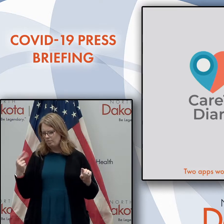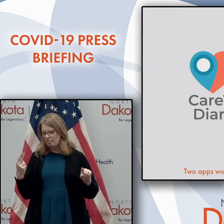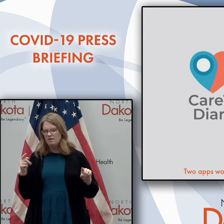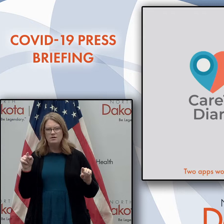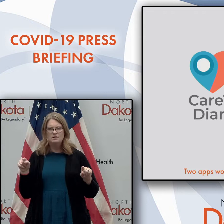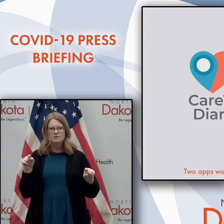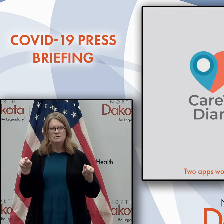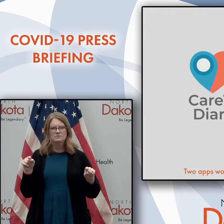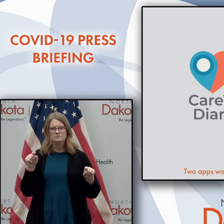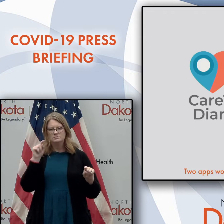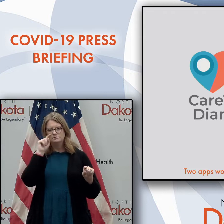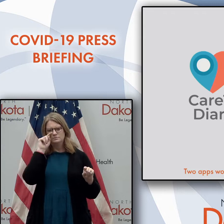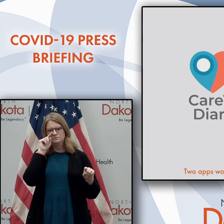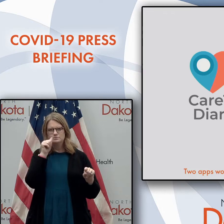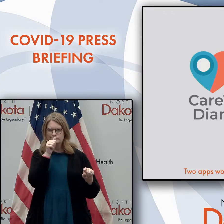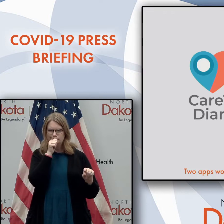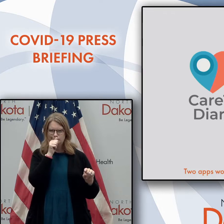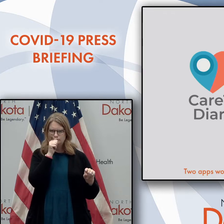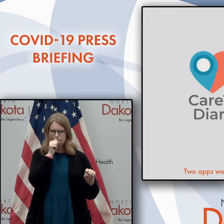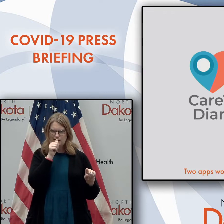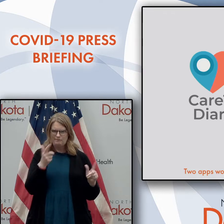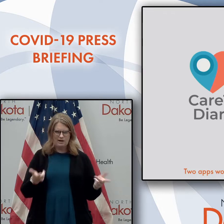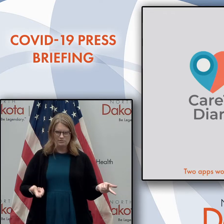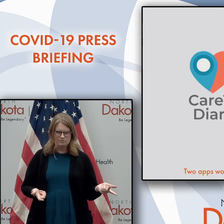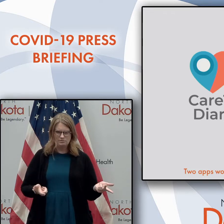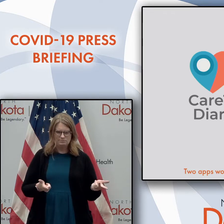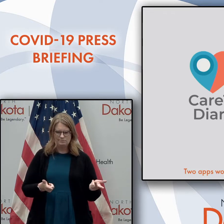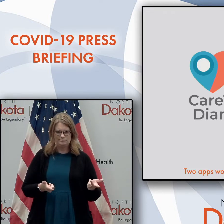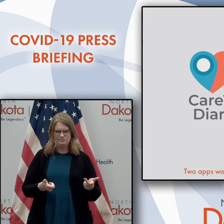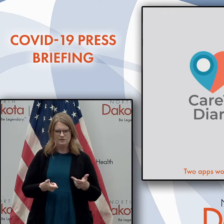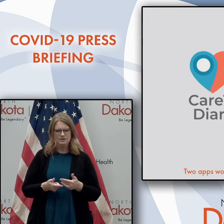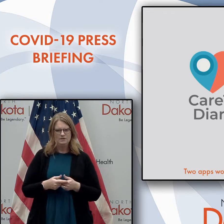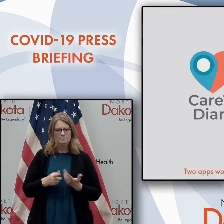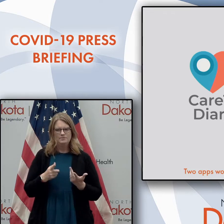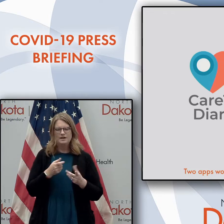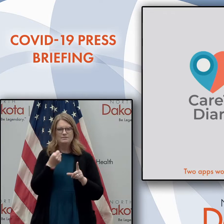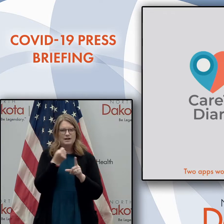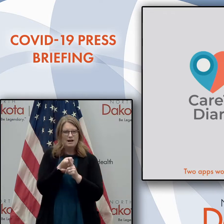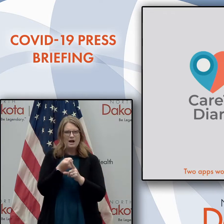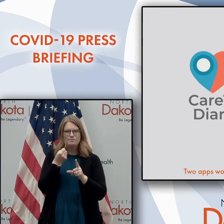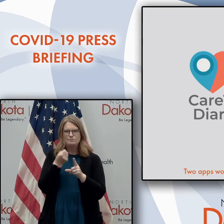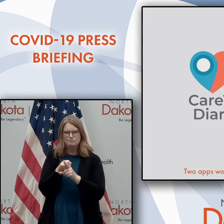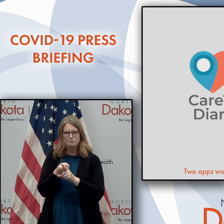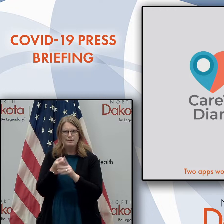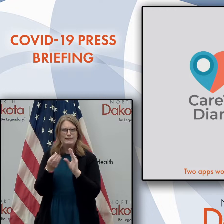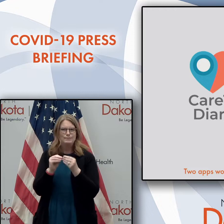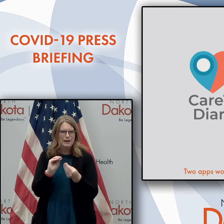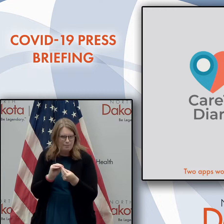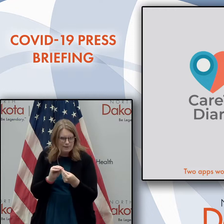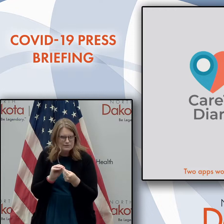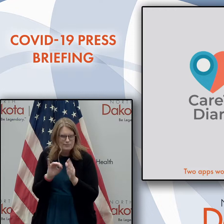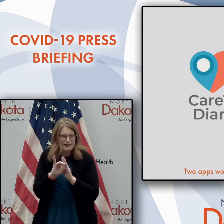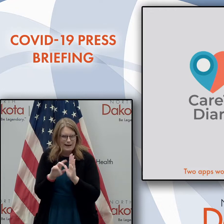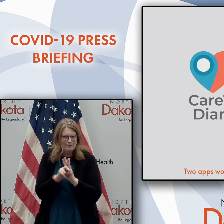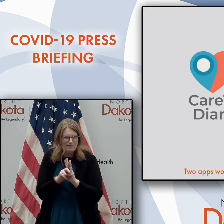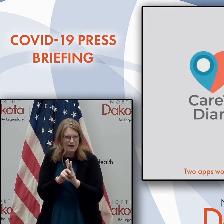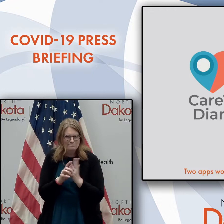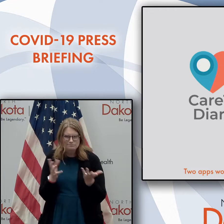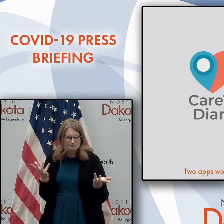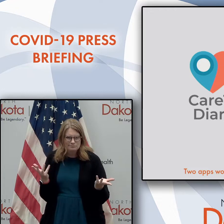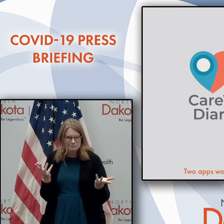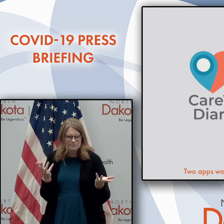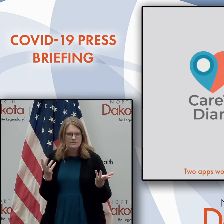completely confidential. Each of them use anonymous random keys that